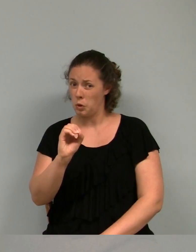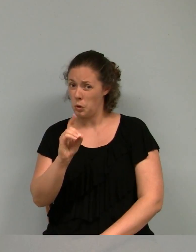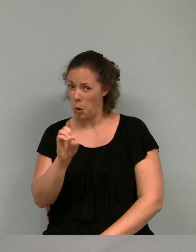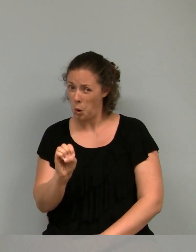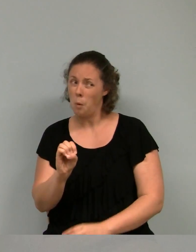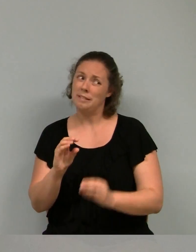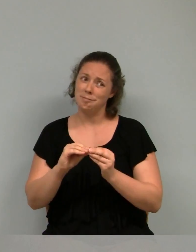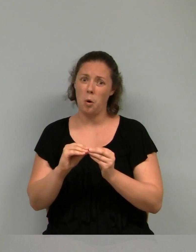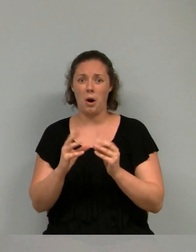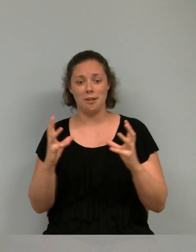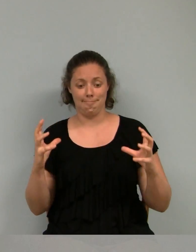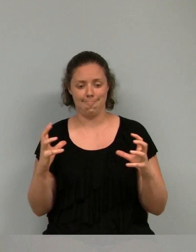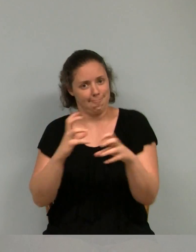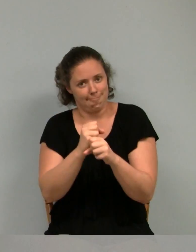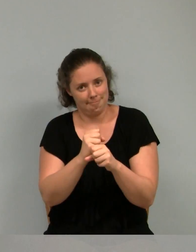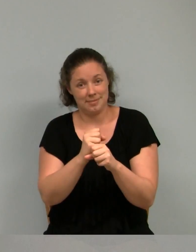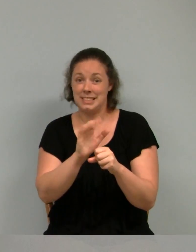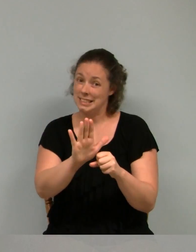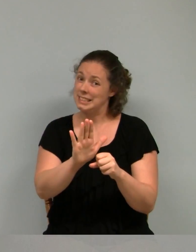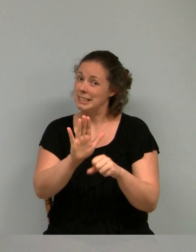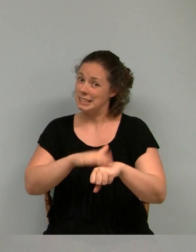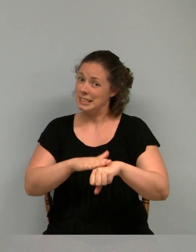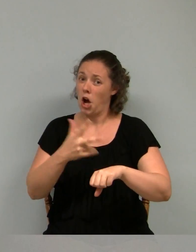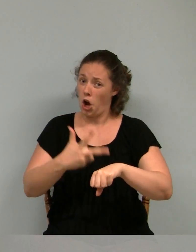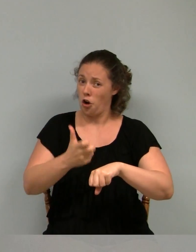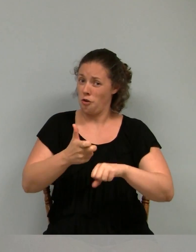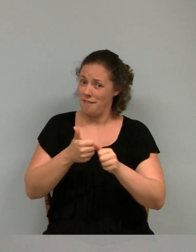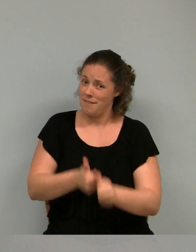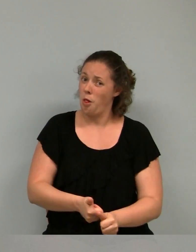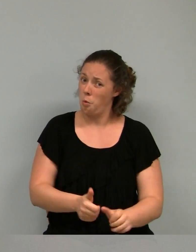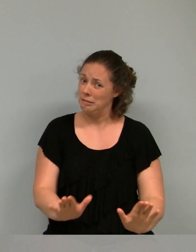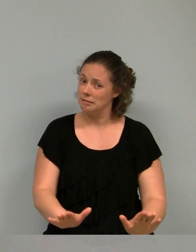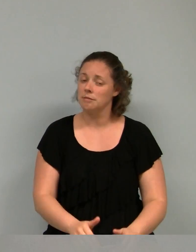compact, but more difficult to follow.